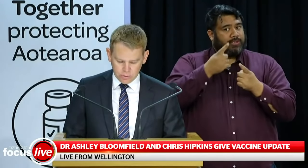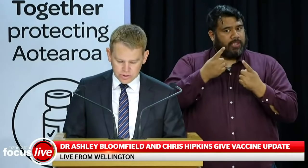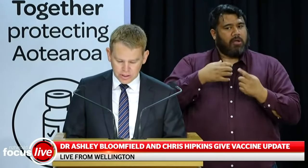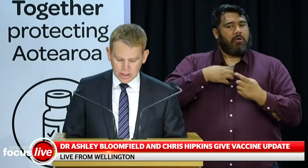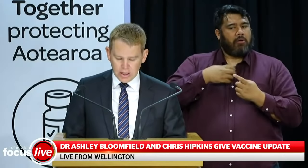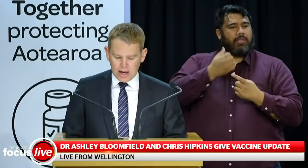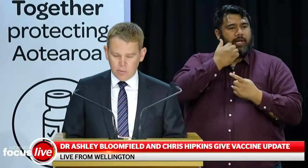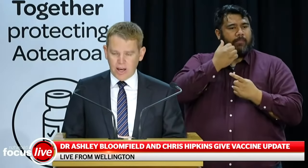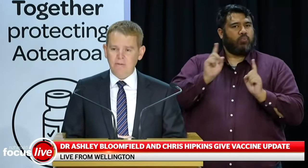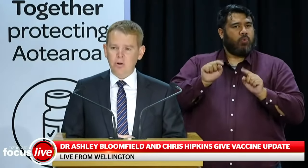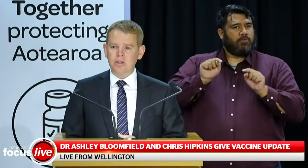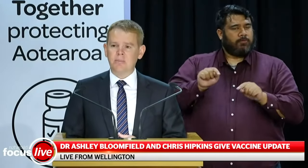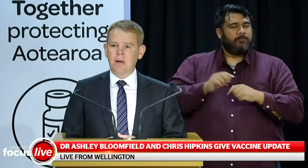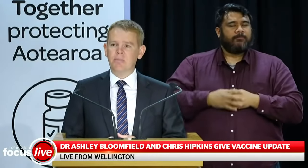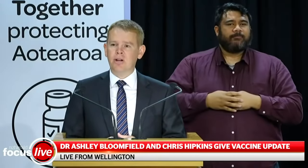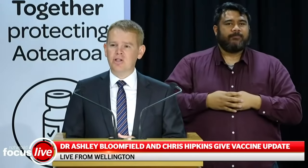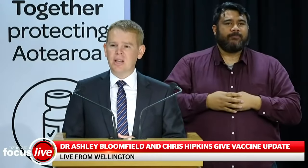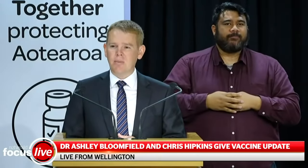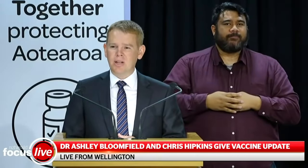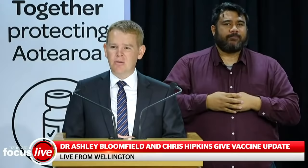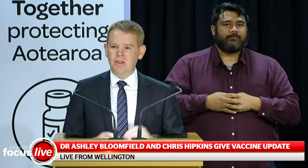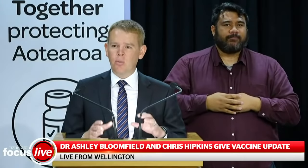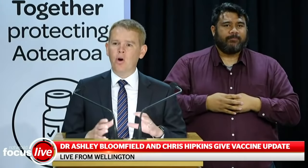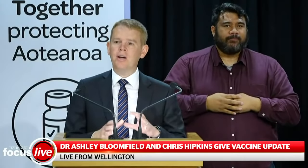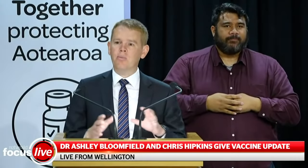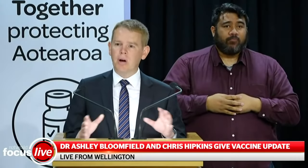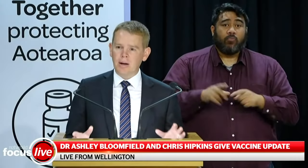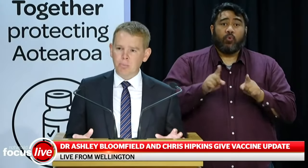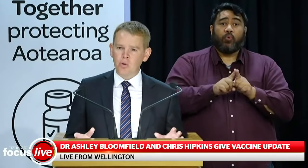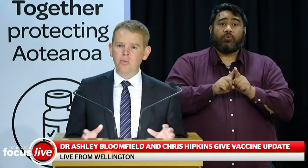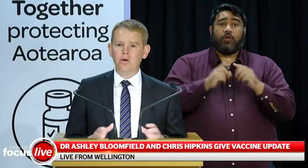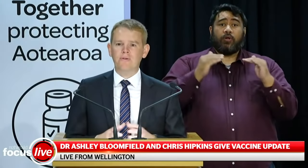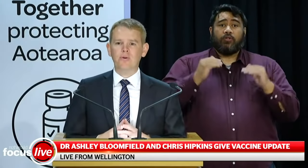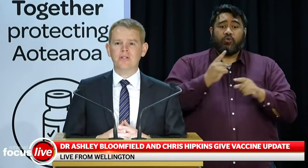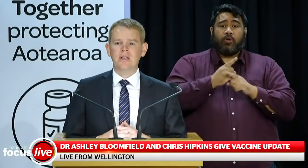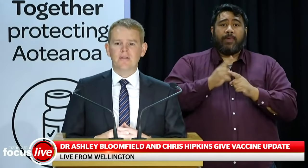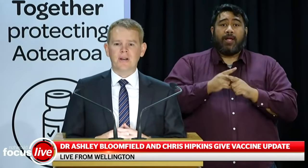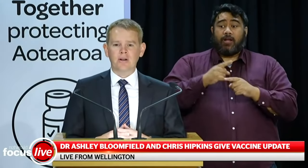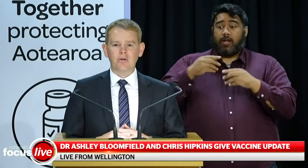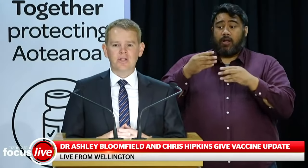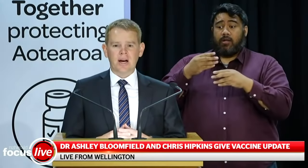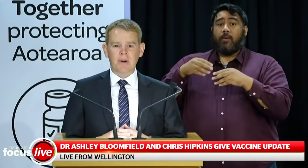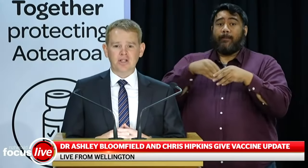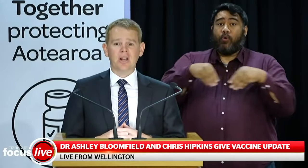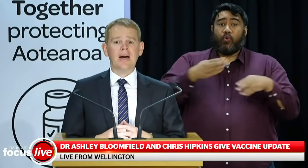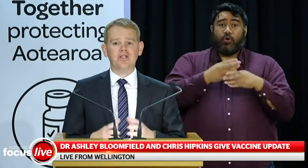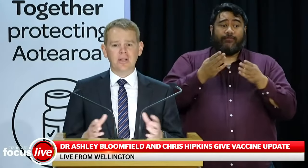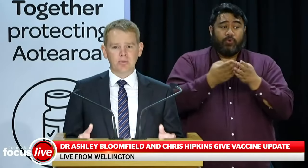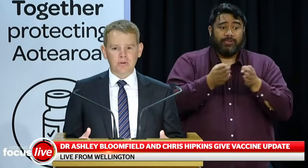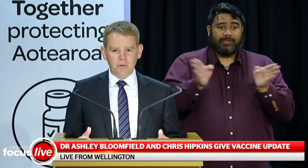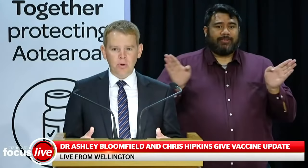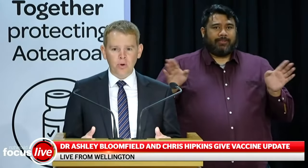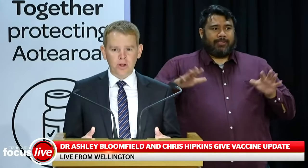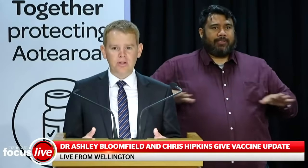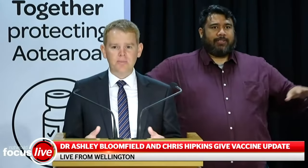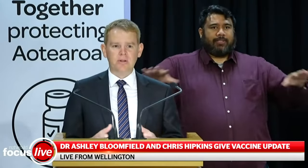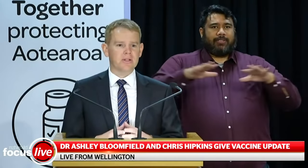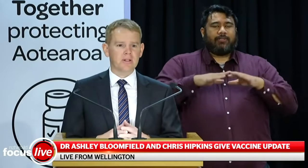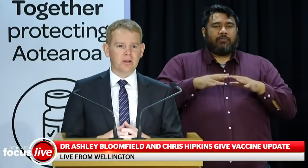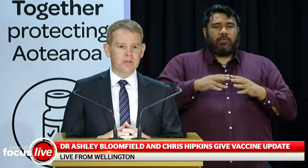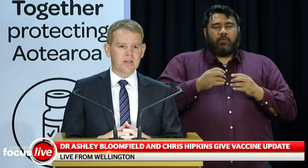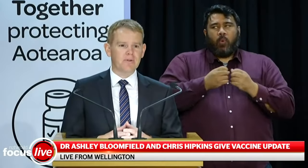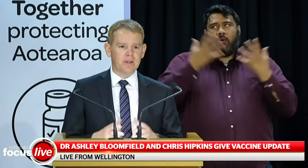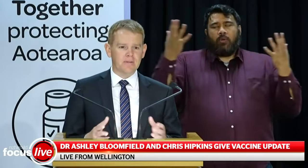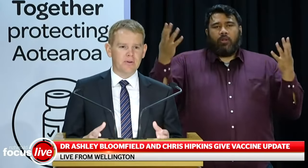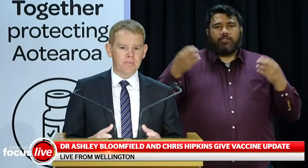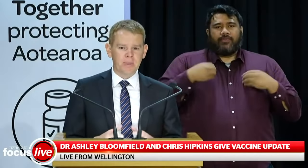that workforce. We have got some number crunching happening around the wider border workforce. That includes a much larger number of employers because